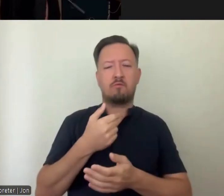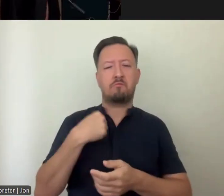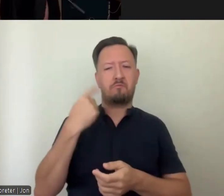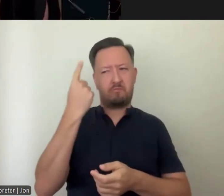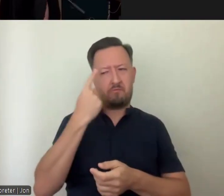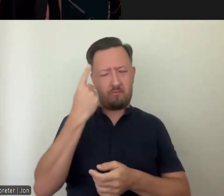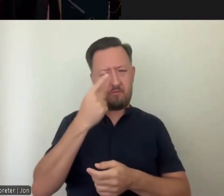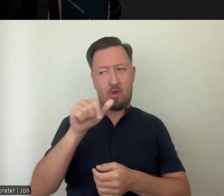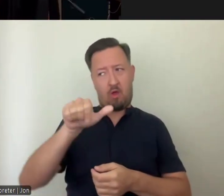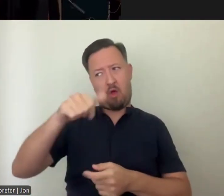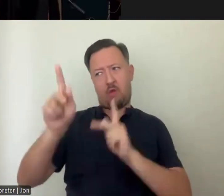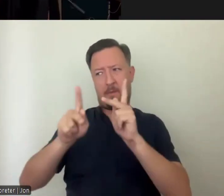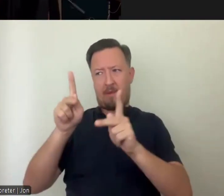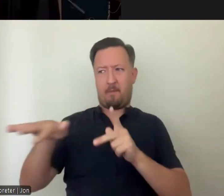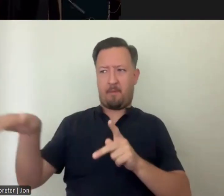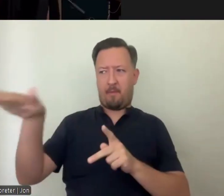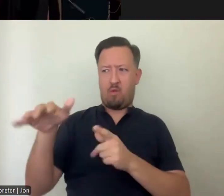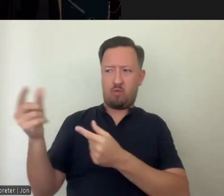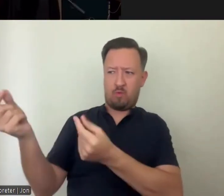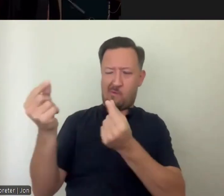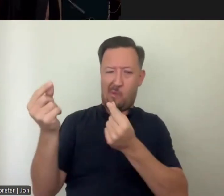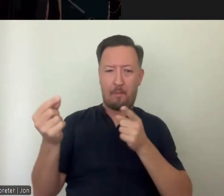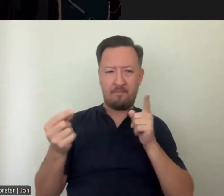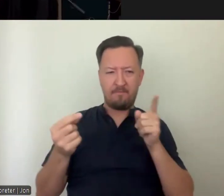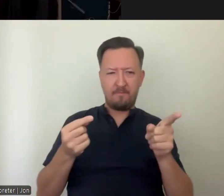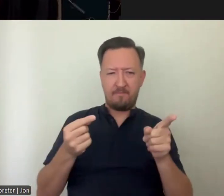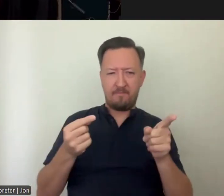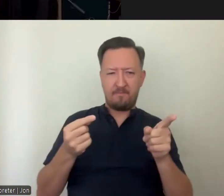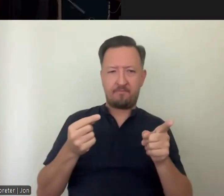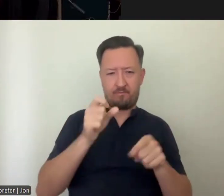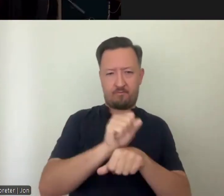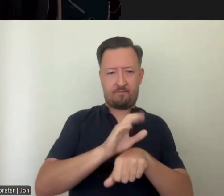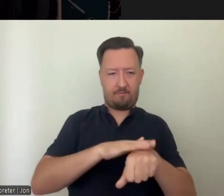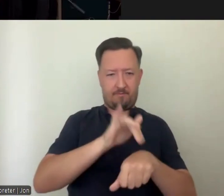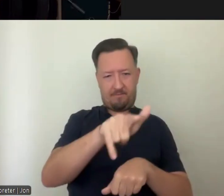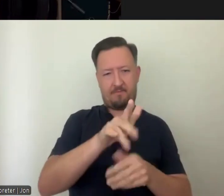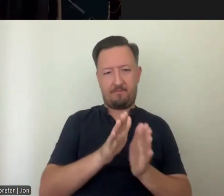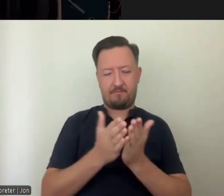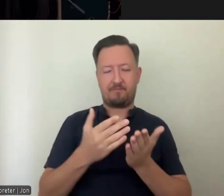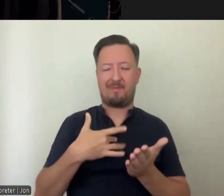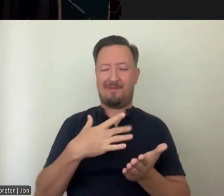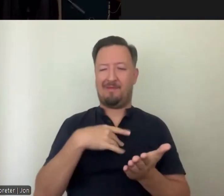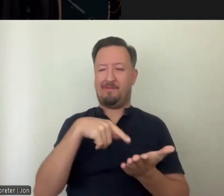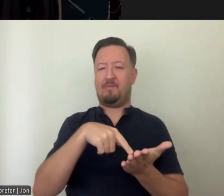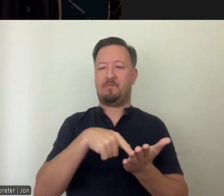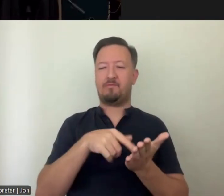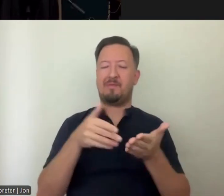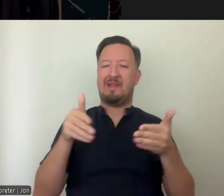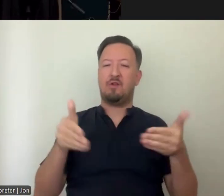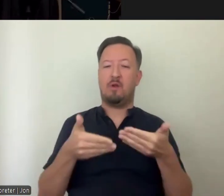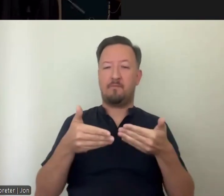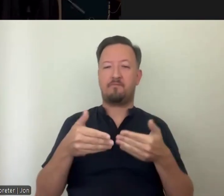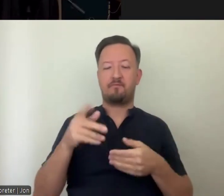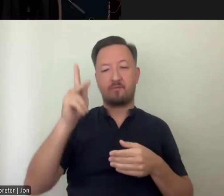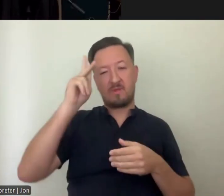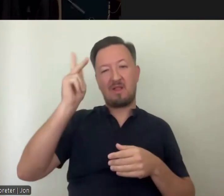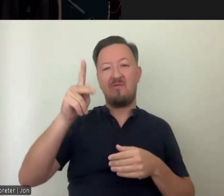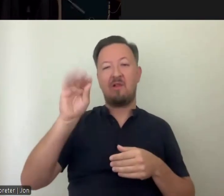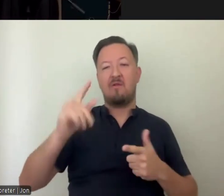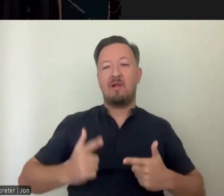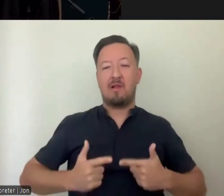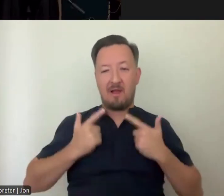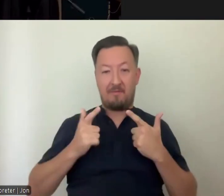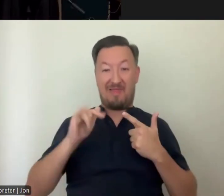are doing. And so you worked on this. And again, from your introduction, I love this. A philosophy of life is